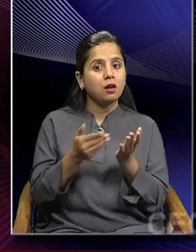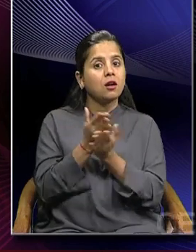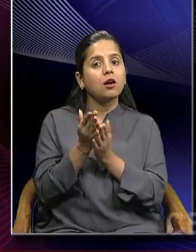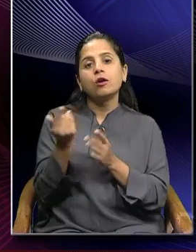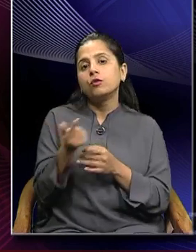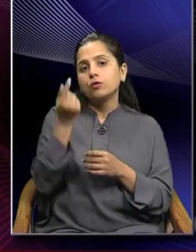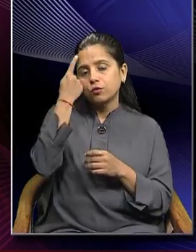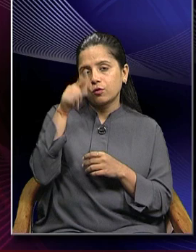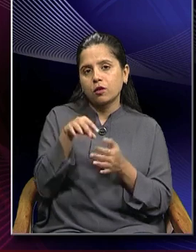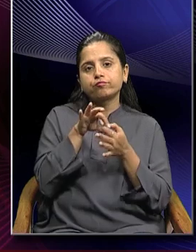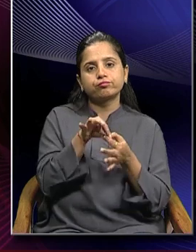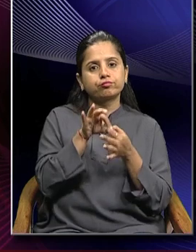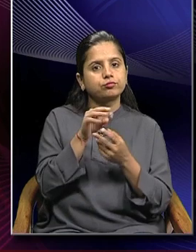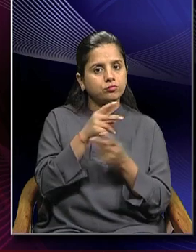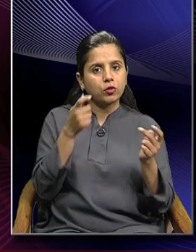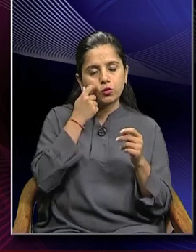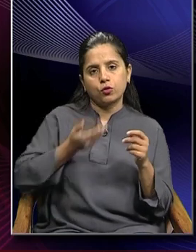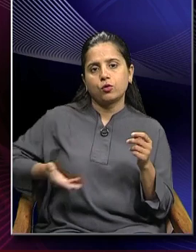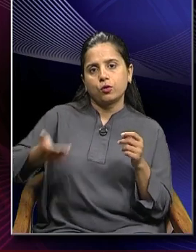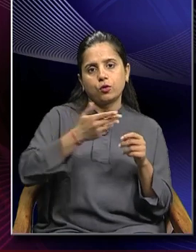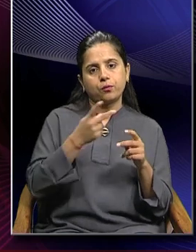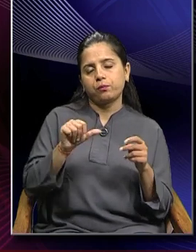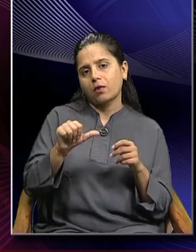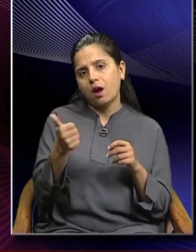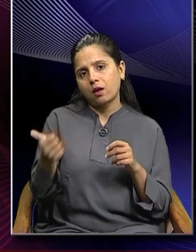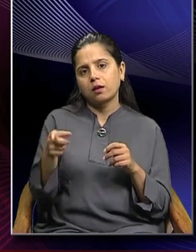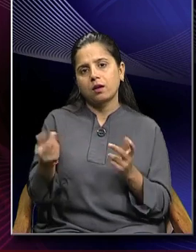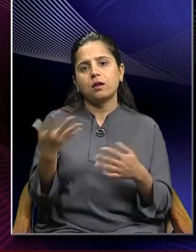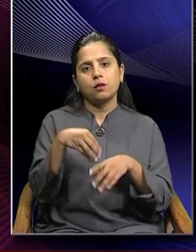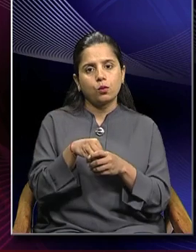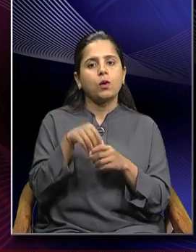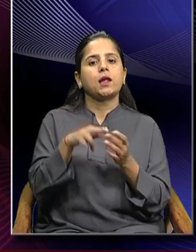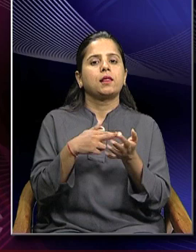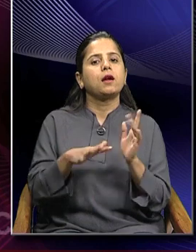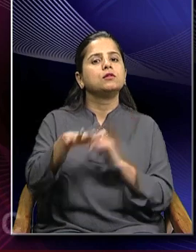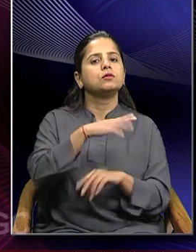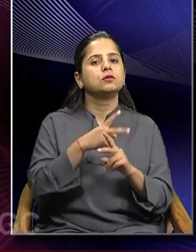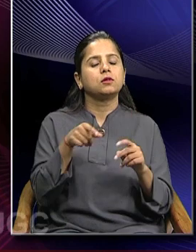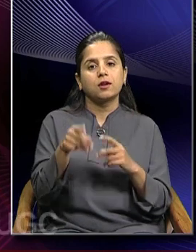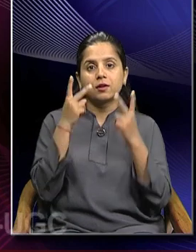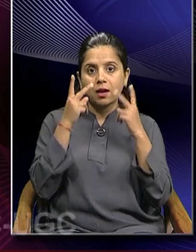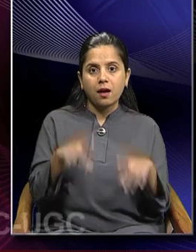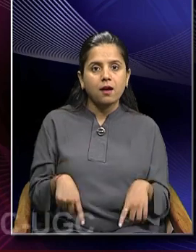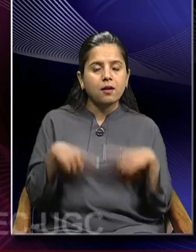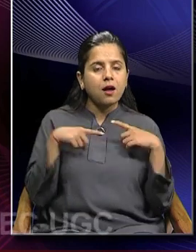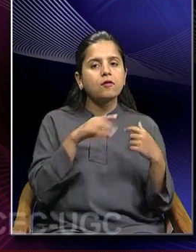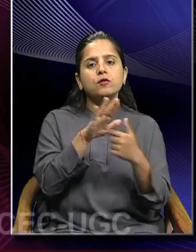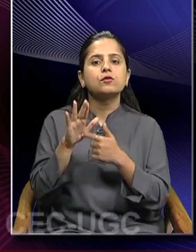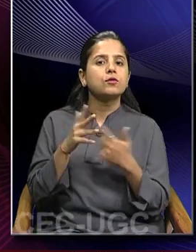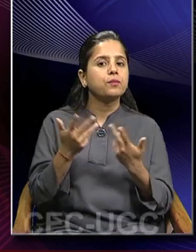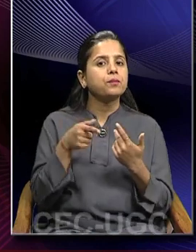for relationships of human beings with other, including nature. So this view of life is represented